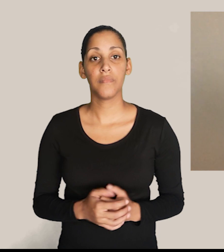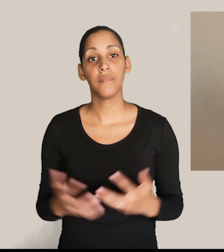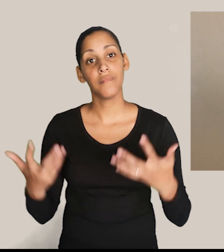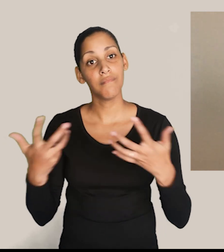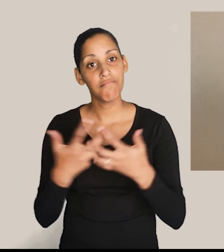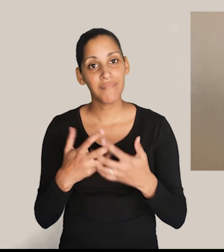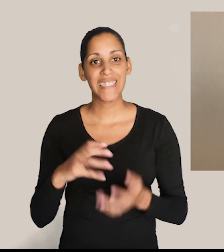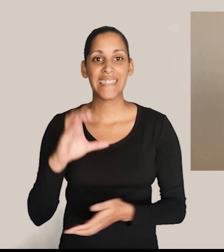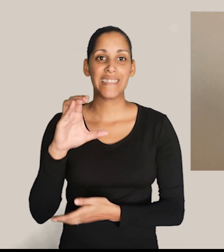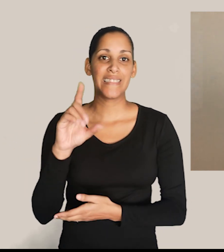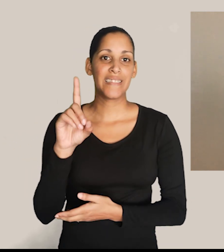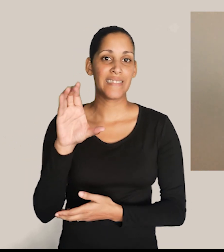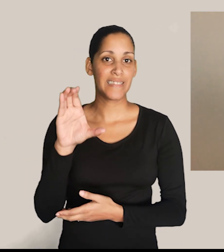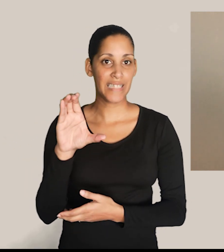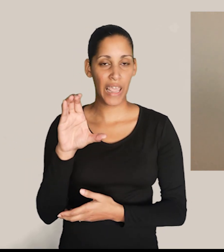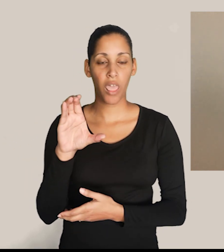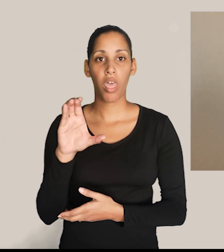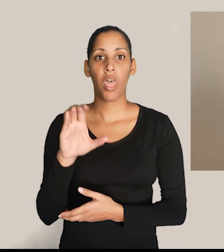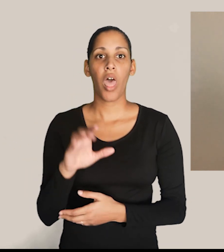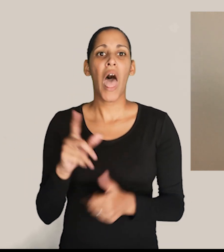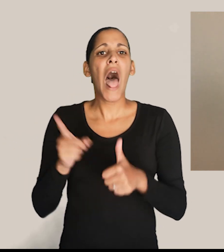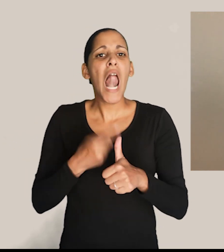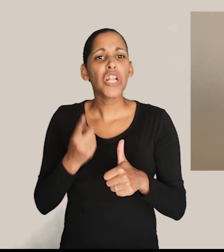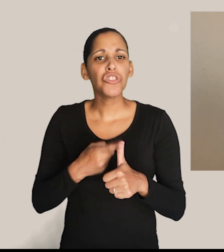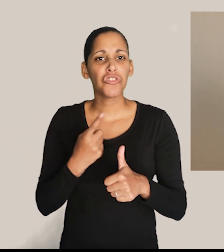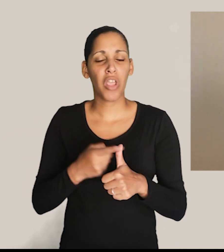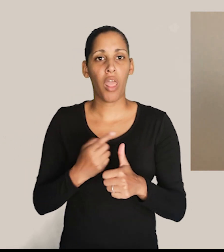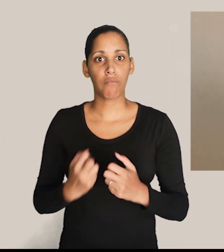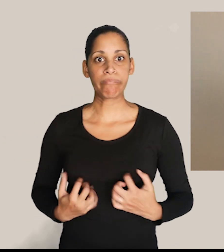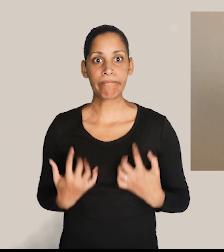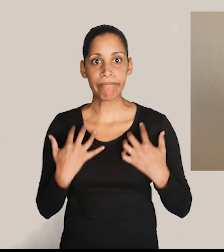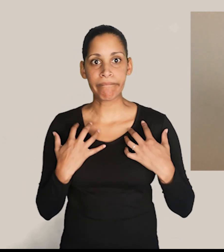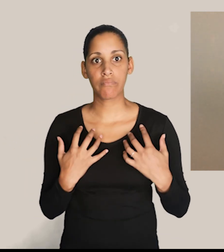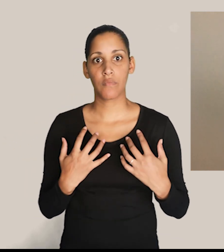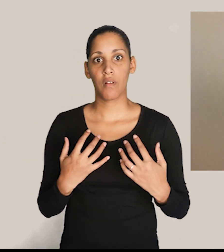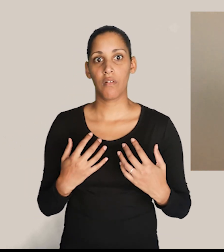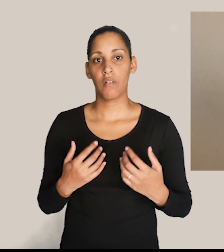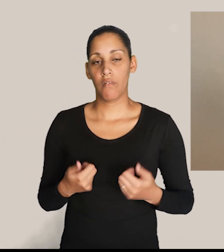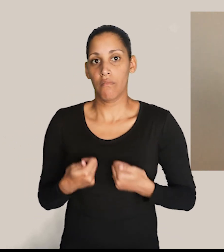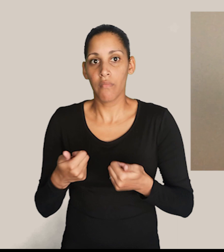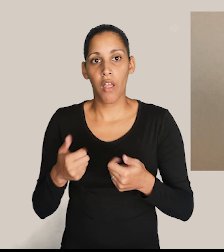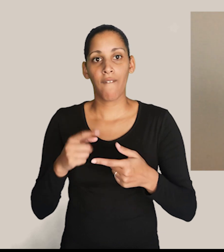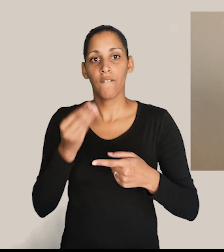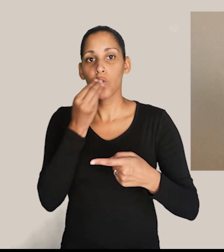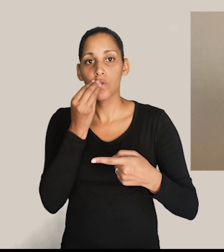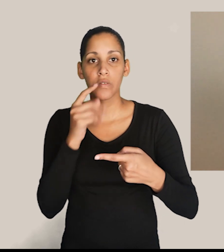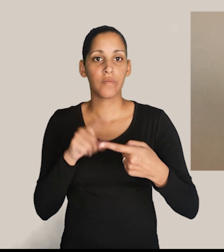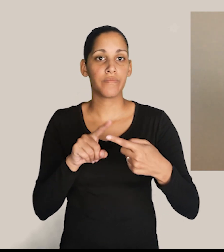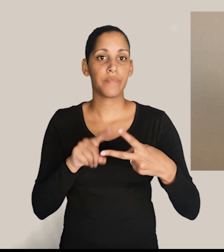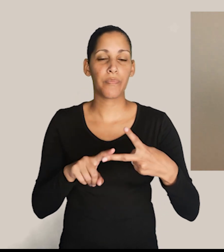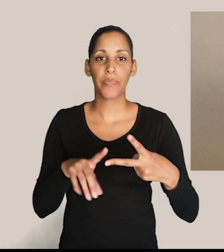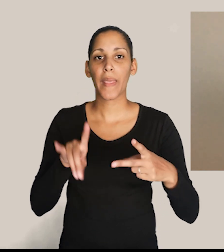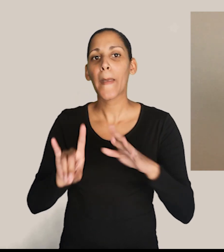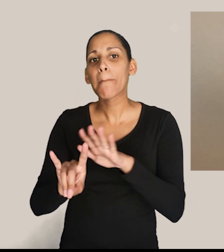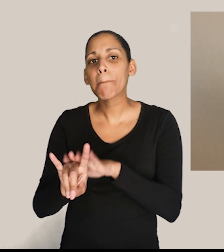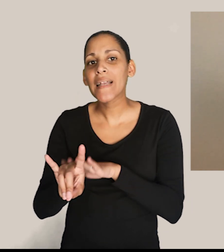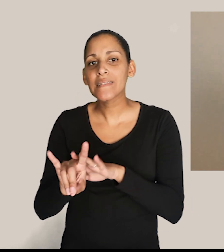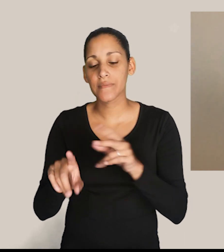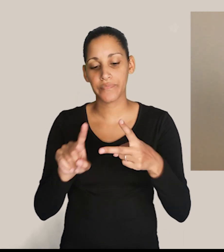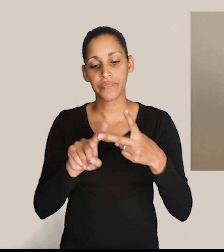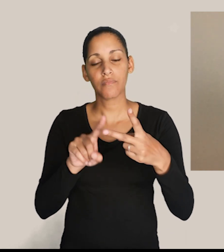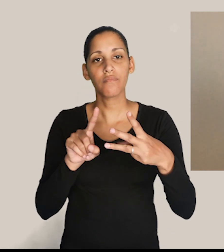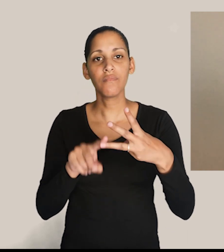According to the CDC, allergic reactions related to food, to pets, venom,